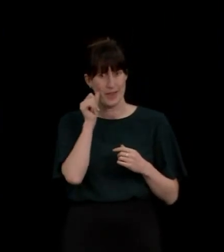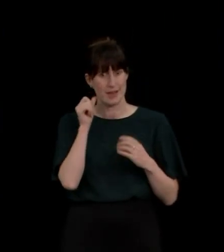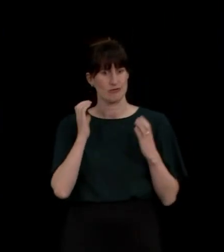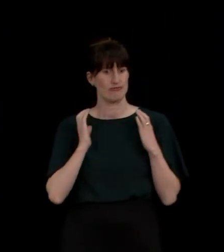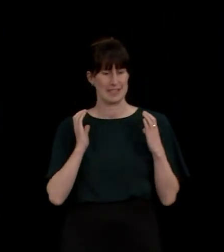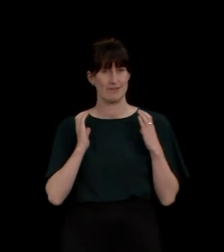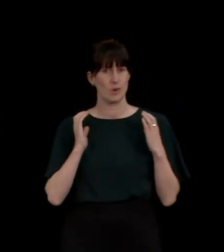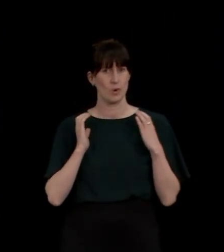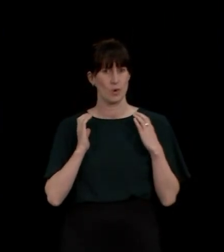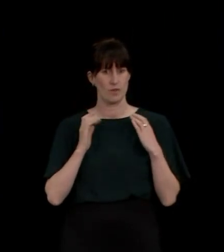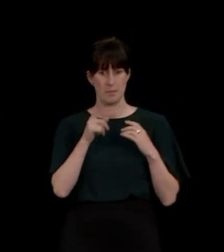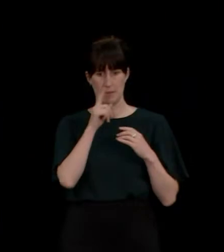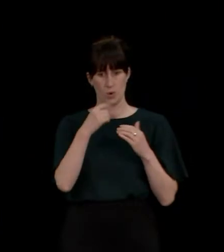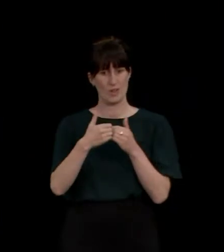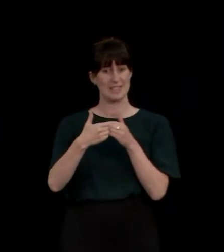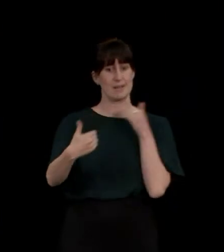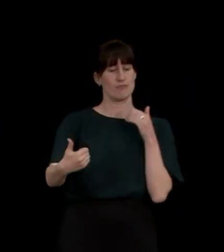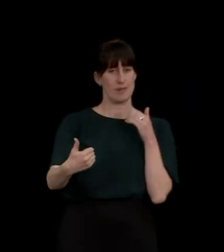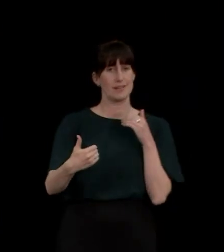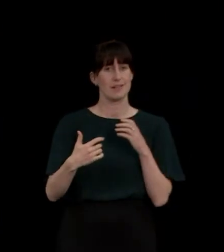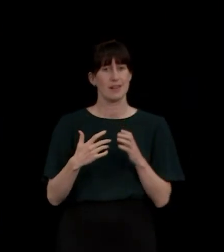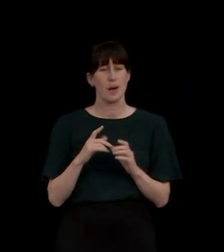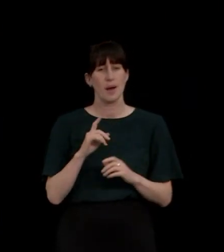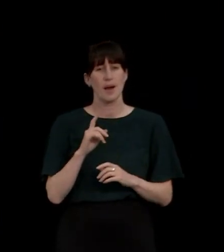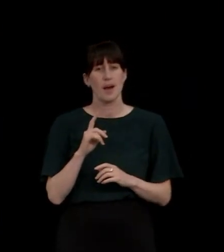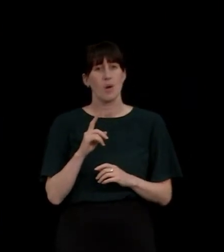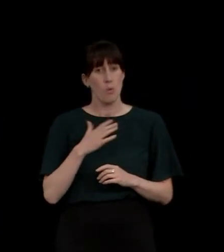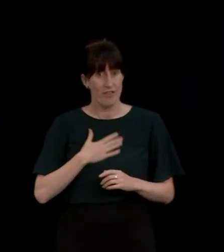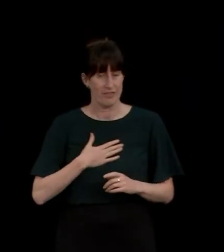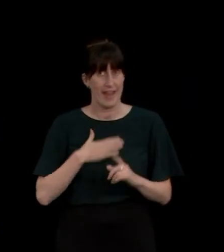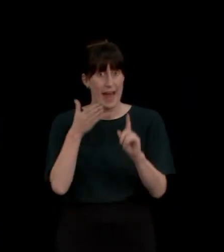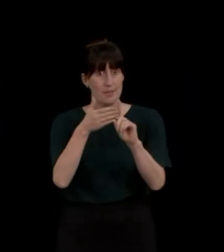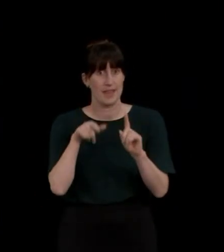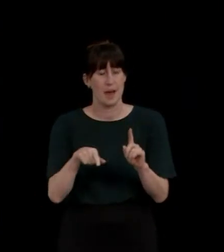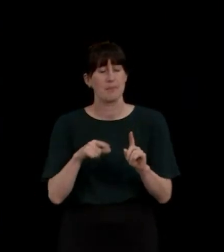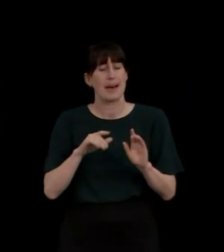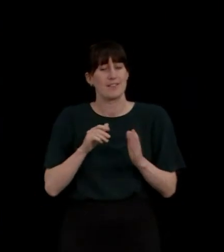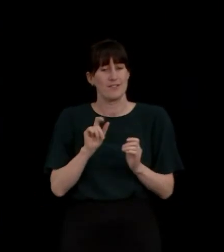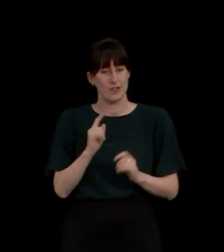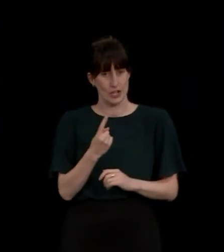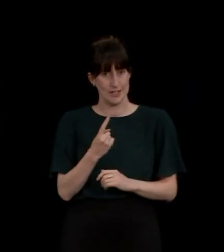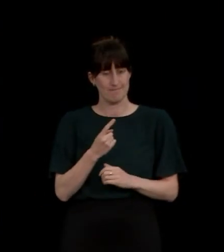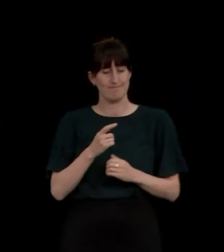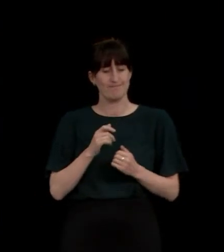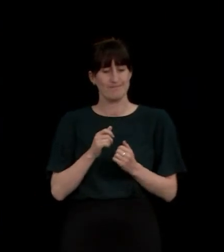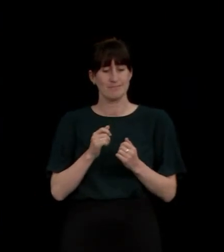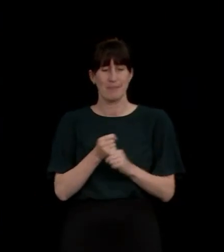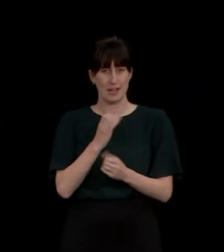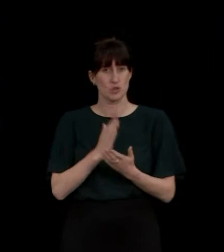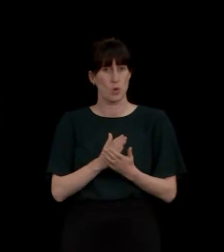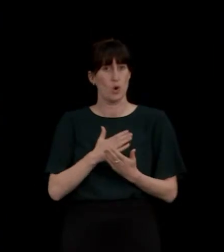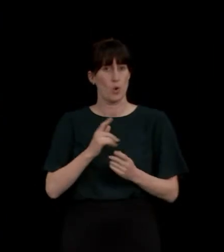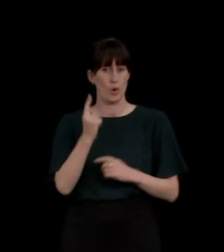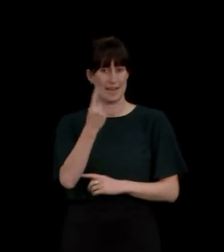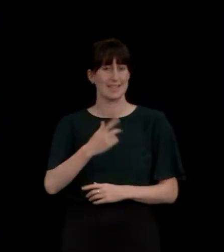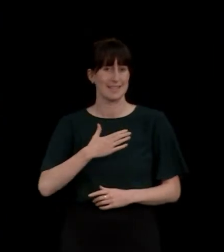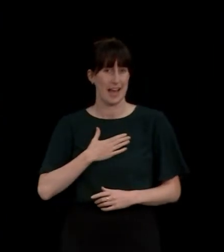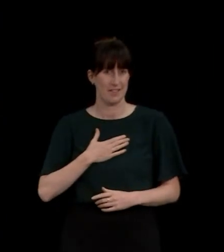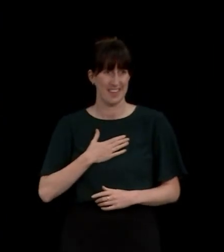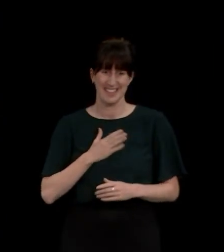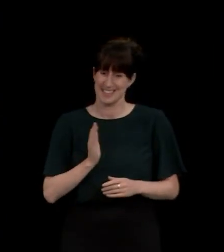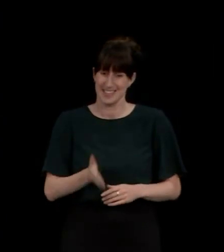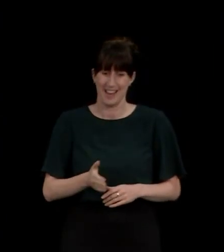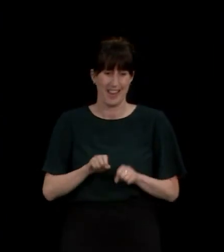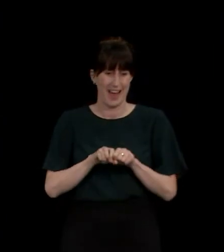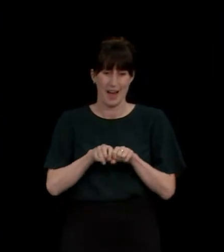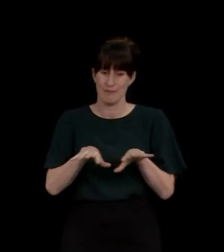separated. So, of course, we want to get that movement back, but it needs to be safe. At the moment, we do have control of the outbreak in Auckland, but we still have an outbreak. So